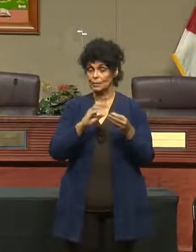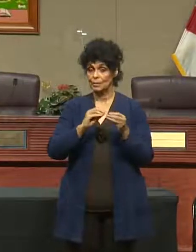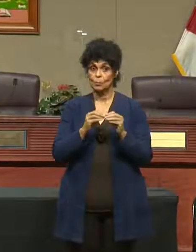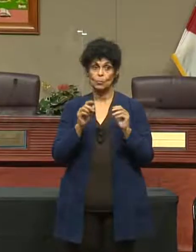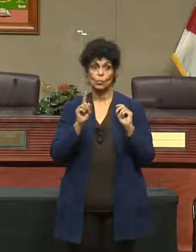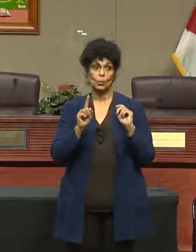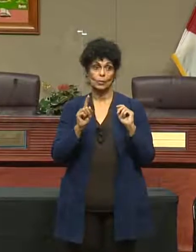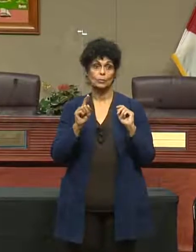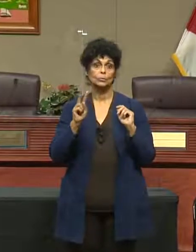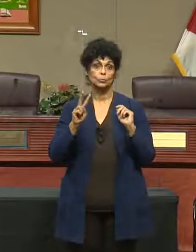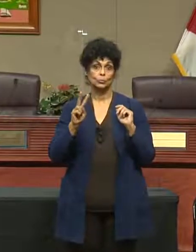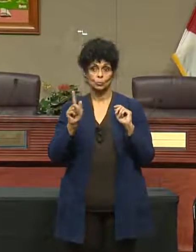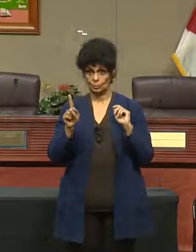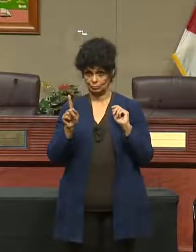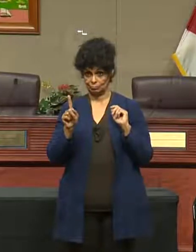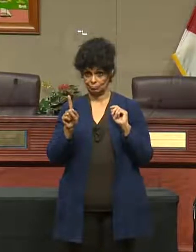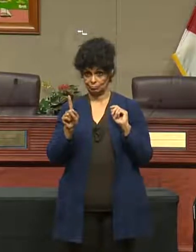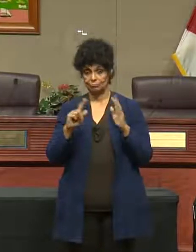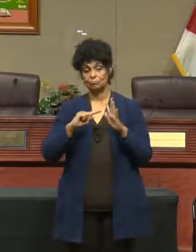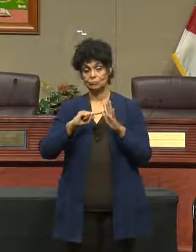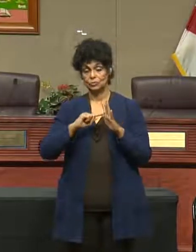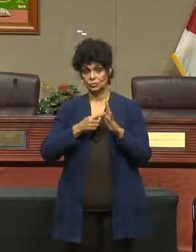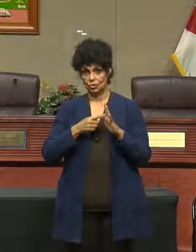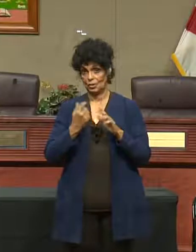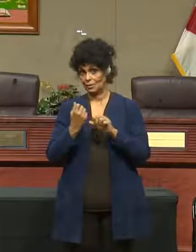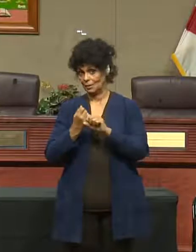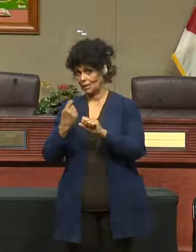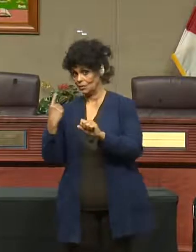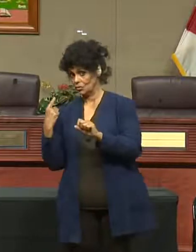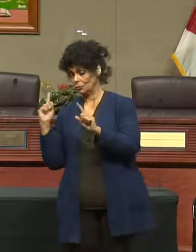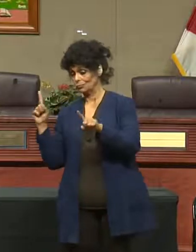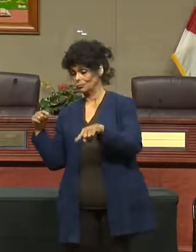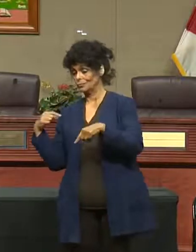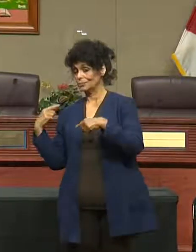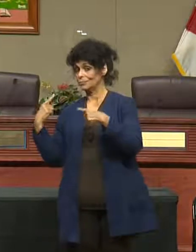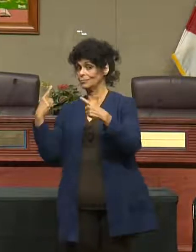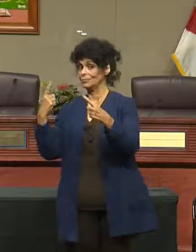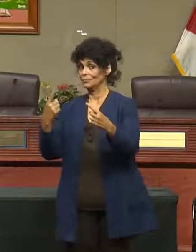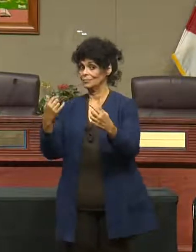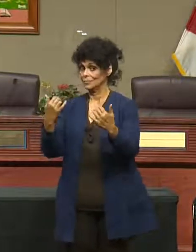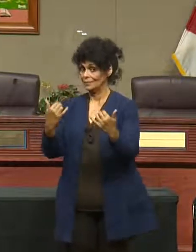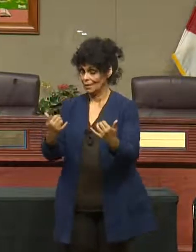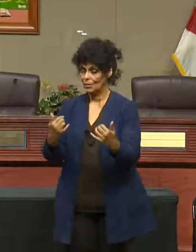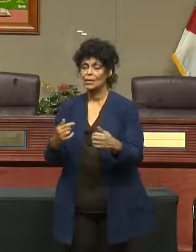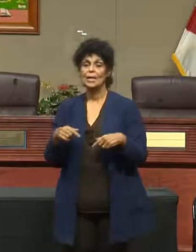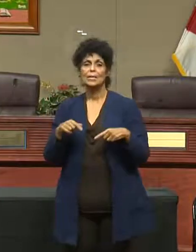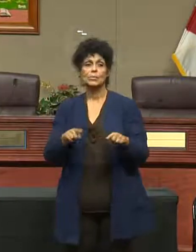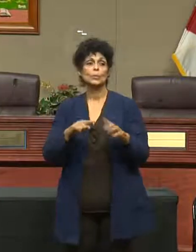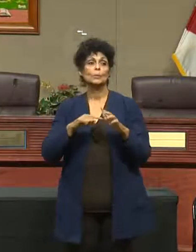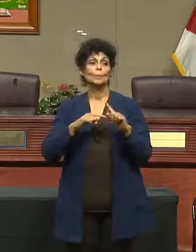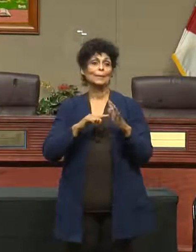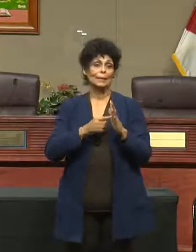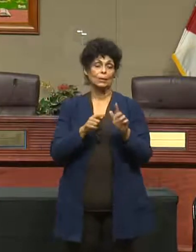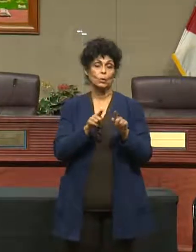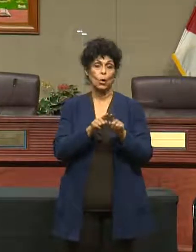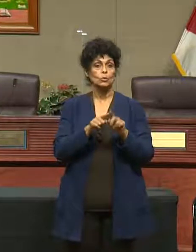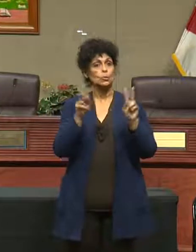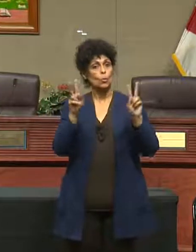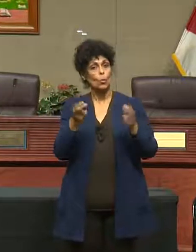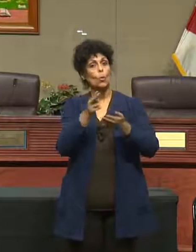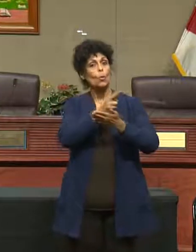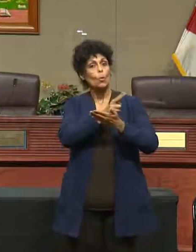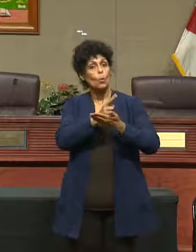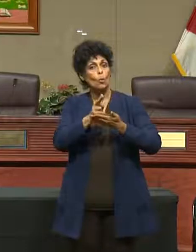we started last year. I also want to acknowledge as we begin Holy Week this week, we have a lot to really